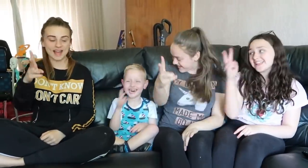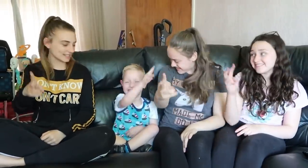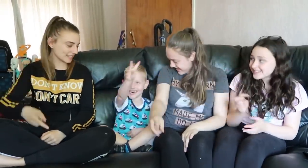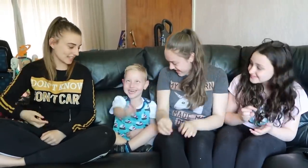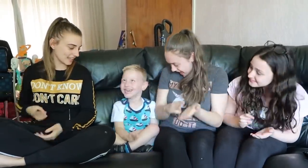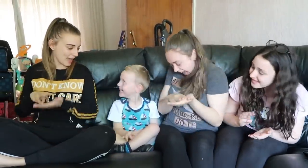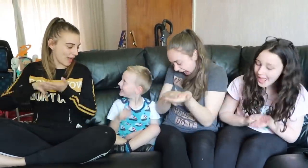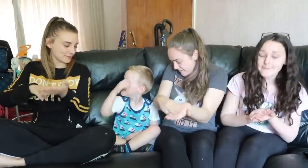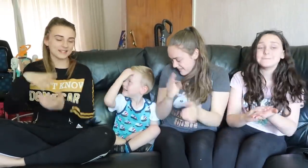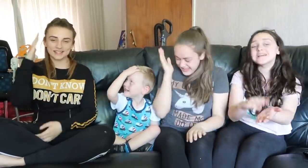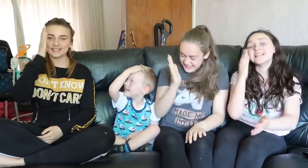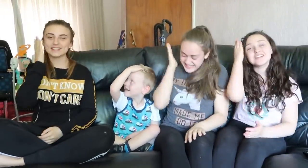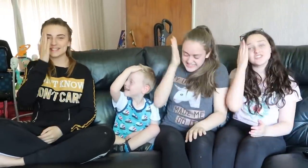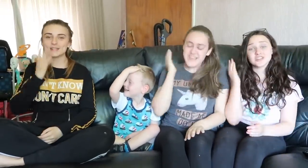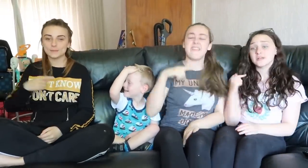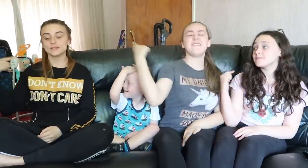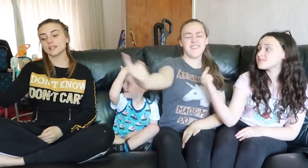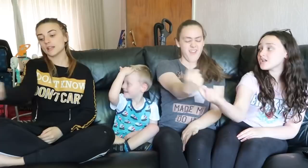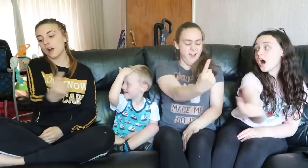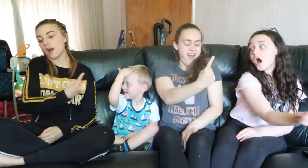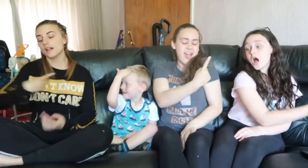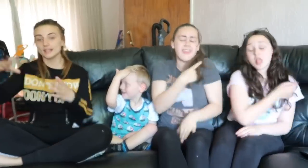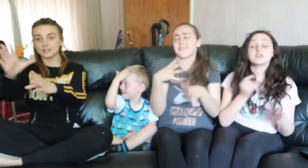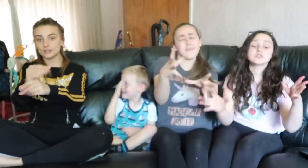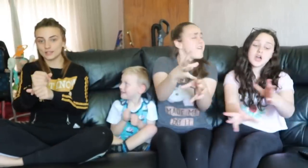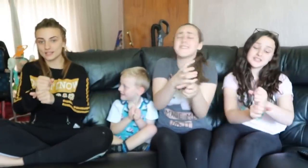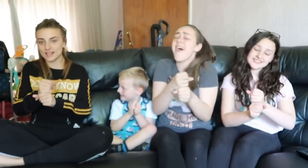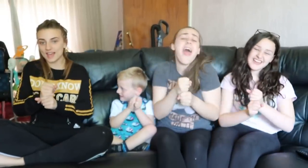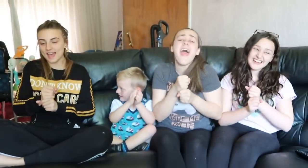I see. A million dreams is all it's gonna take.